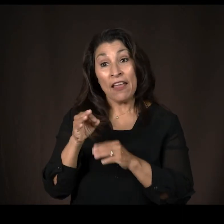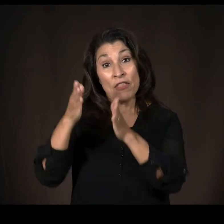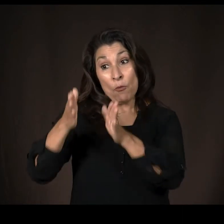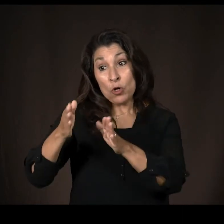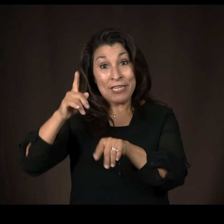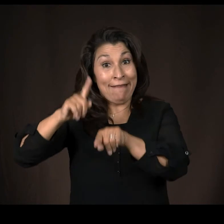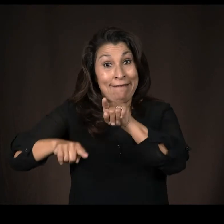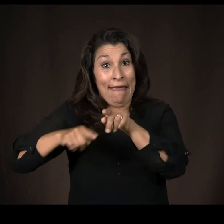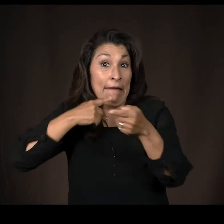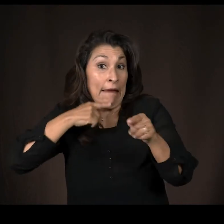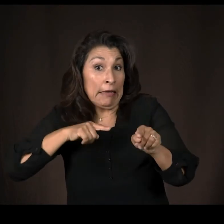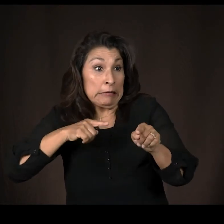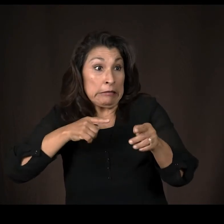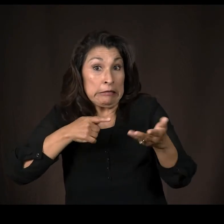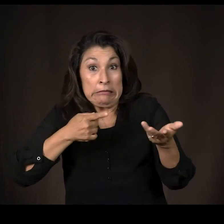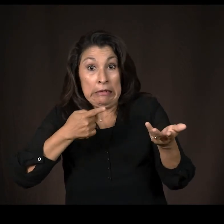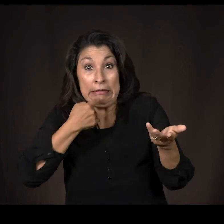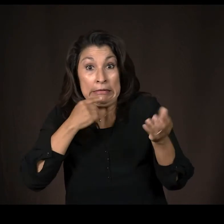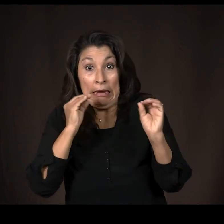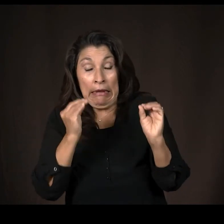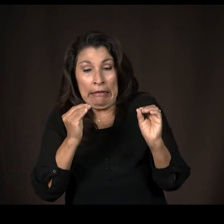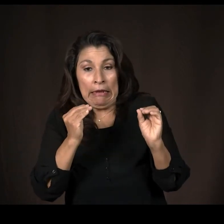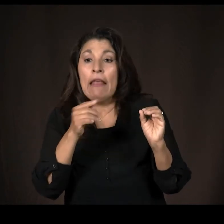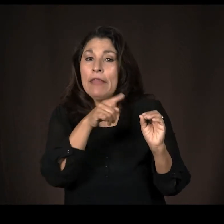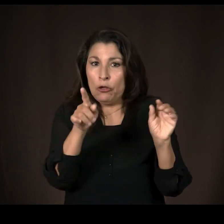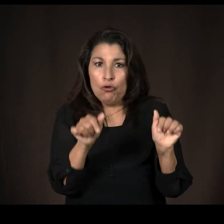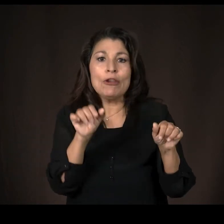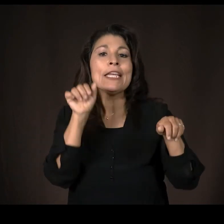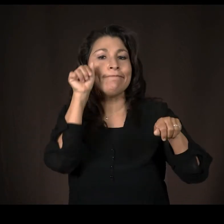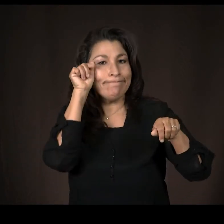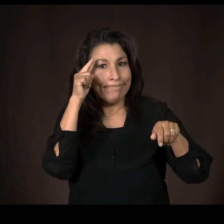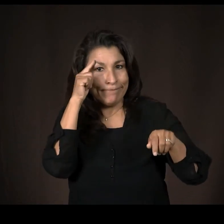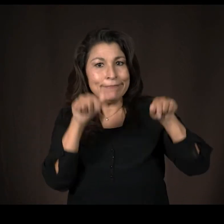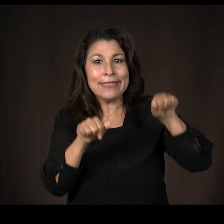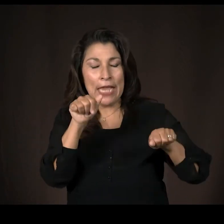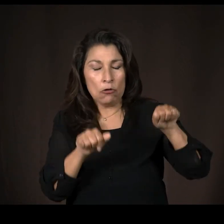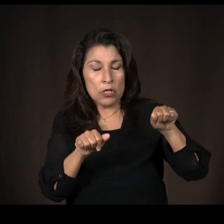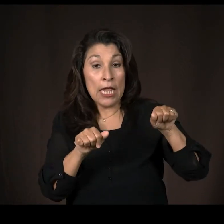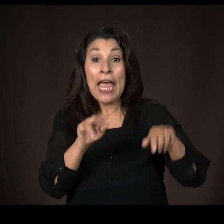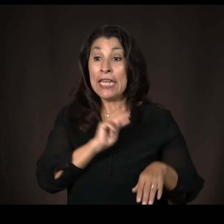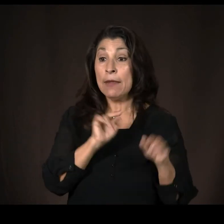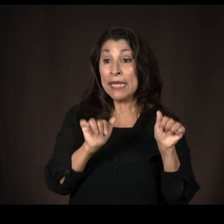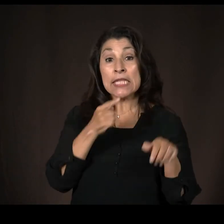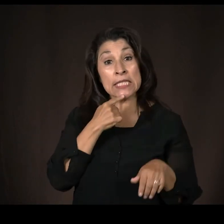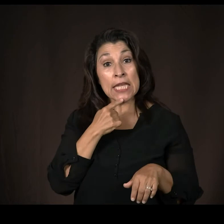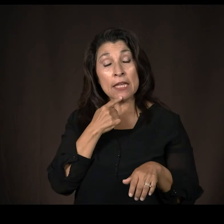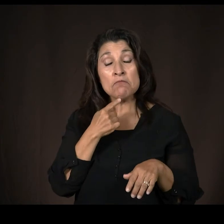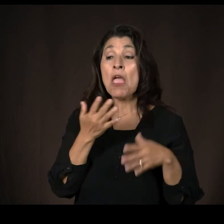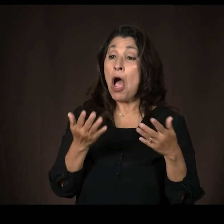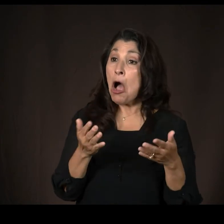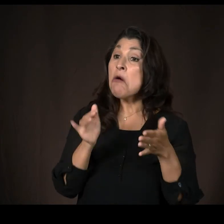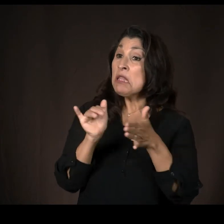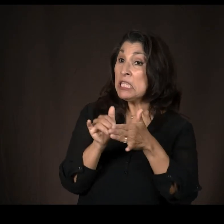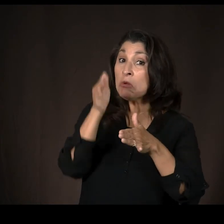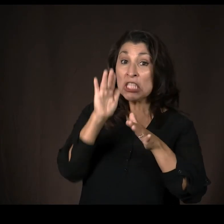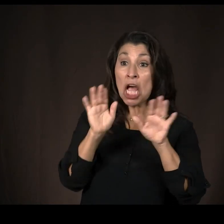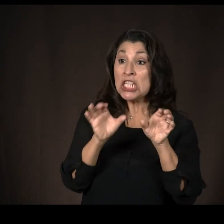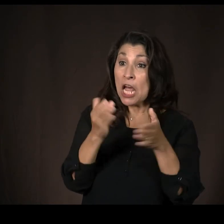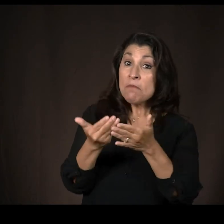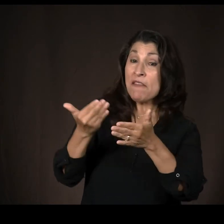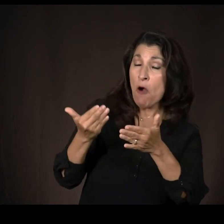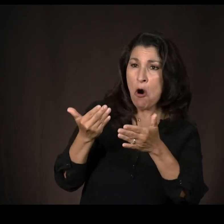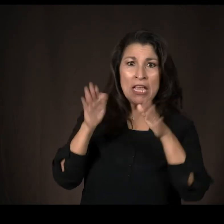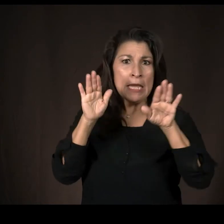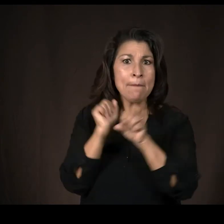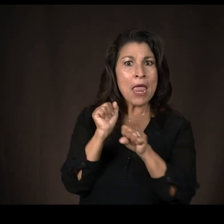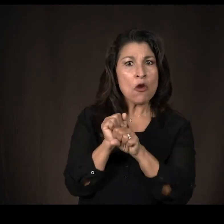can't say anything about that, well, you have every reason to doubt it. Nehemiah could say, this is what God has done in my life so far. It was a miracle that